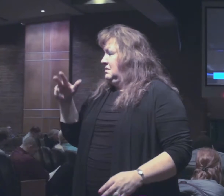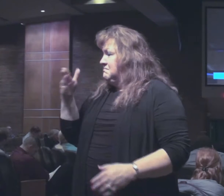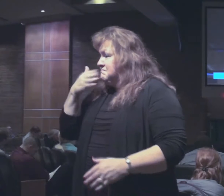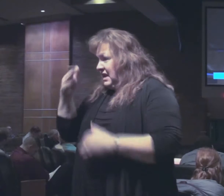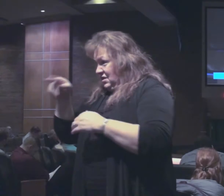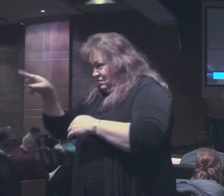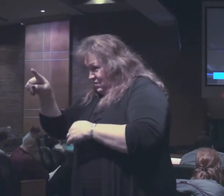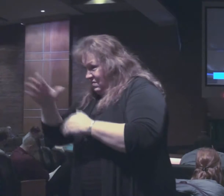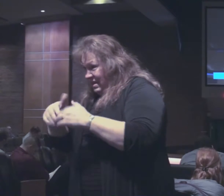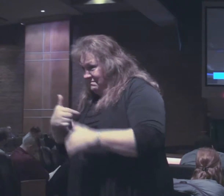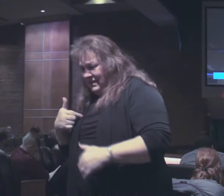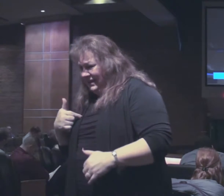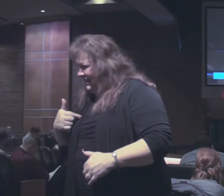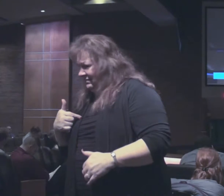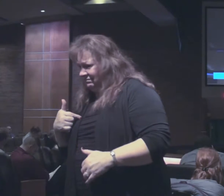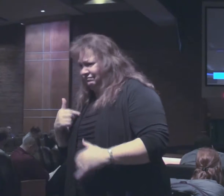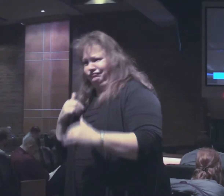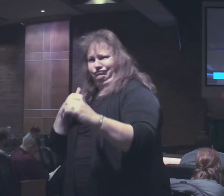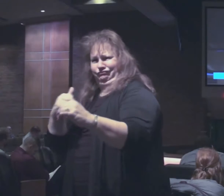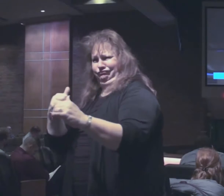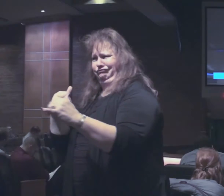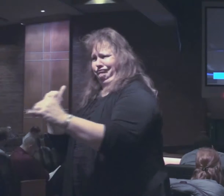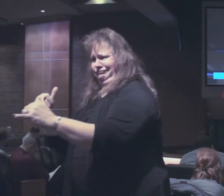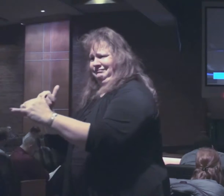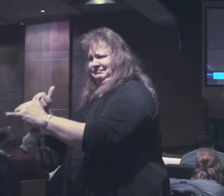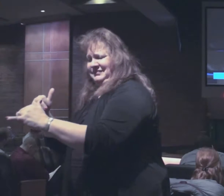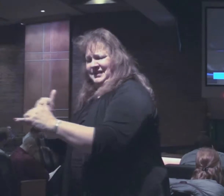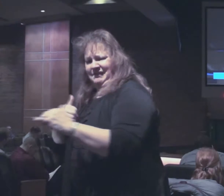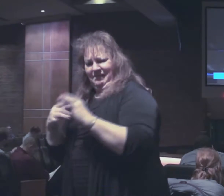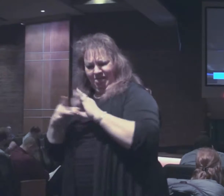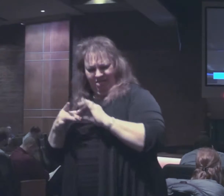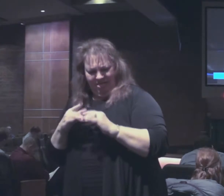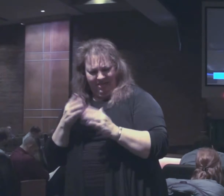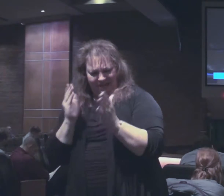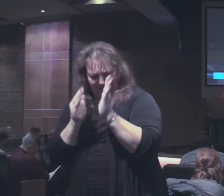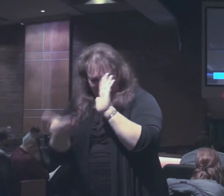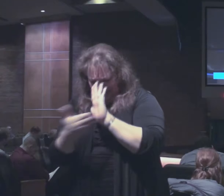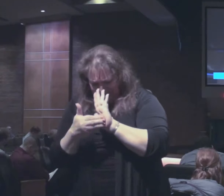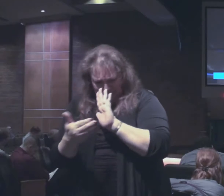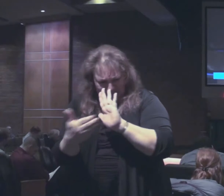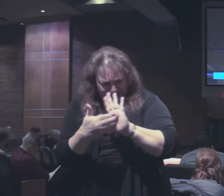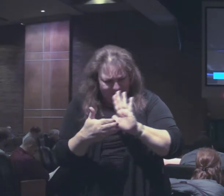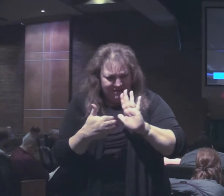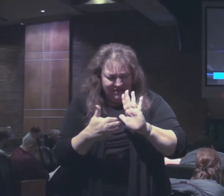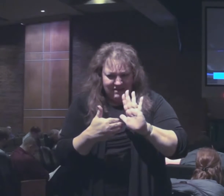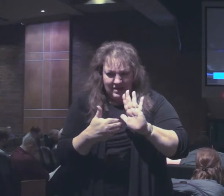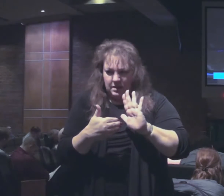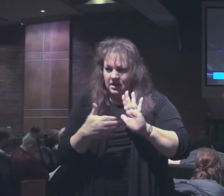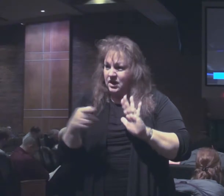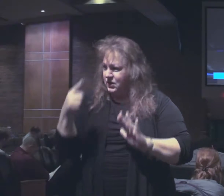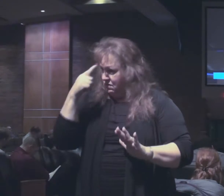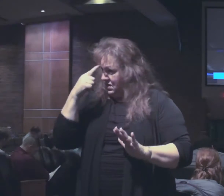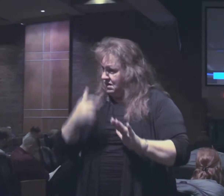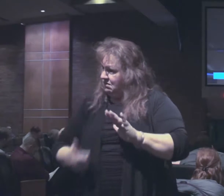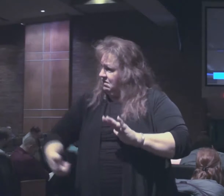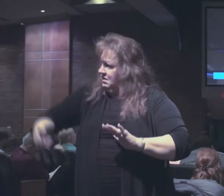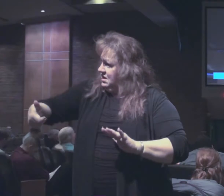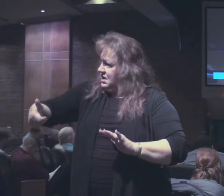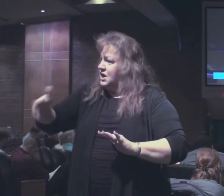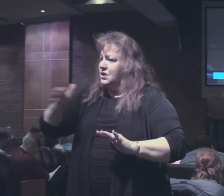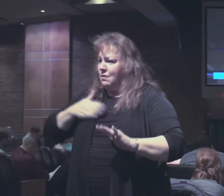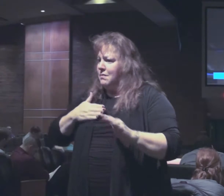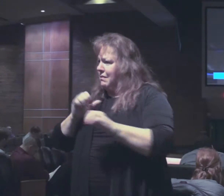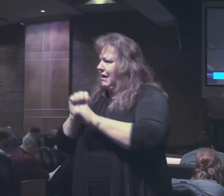treat me? If they've said and done all these wicked, evil things to me, what makes you think if you were